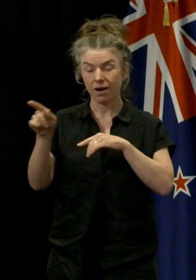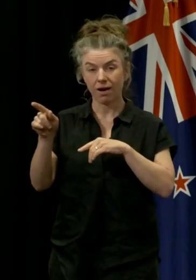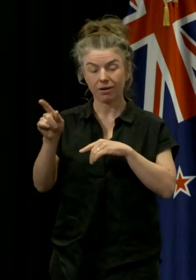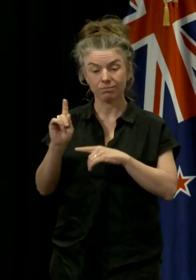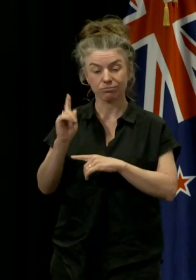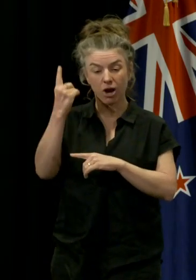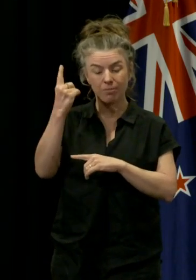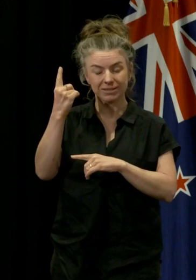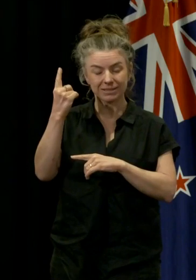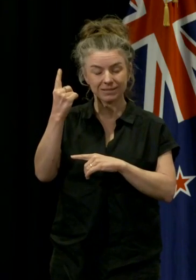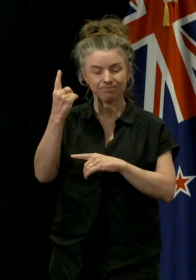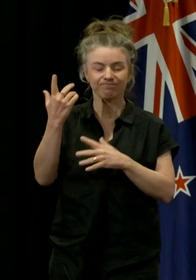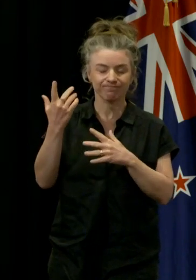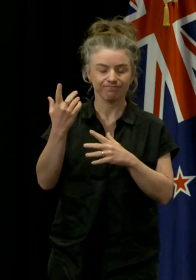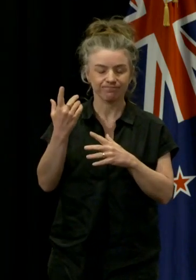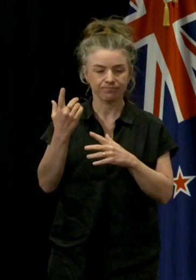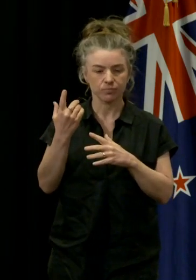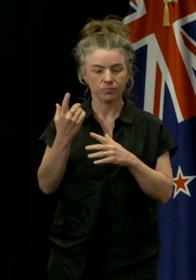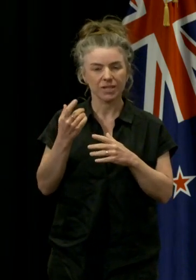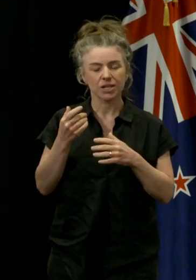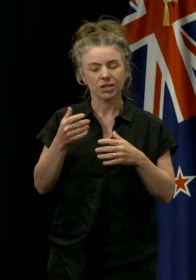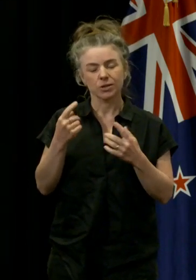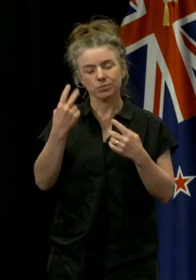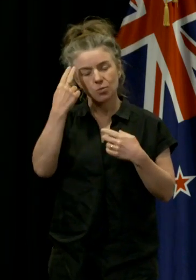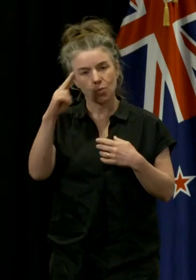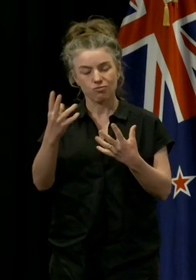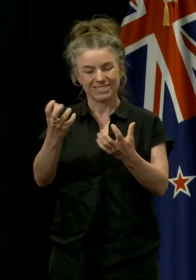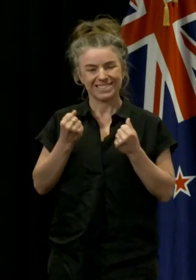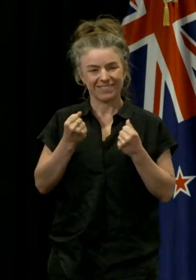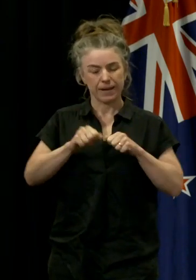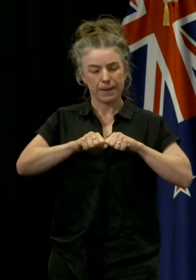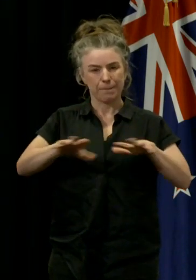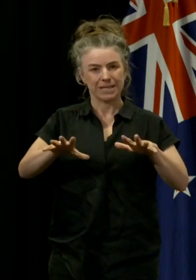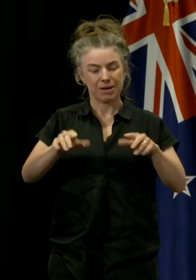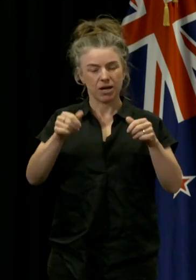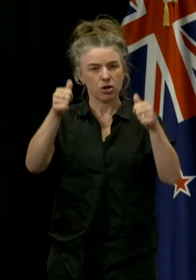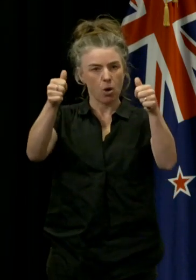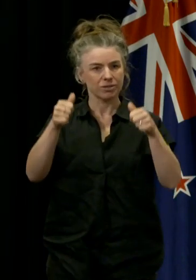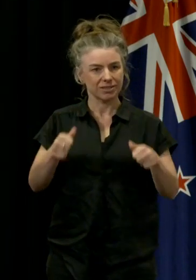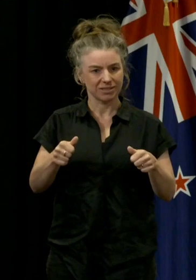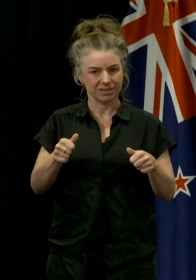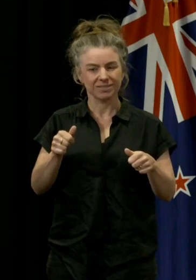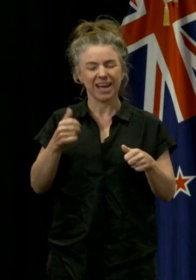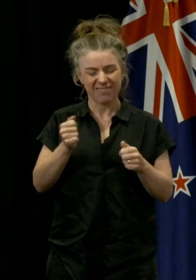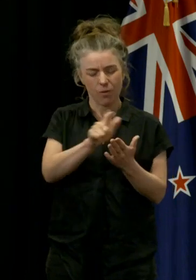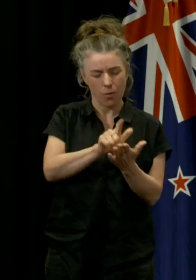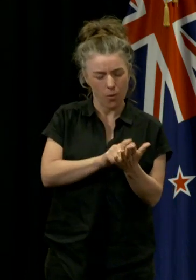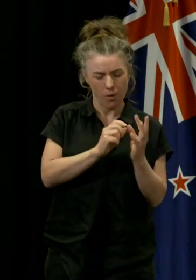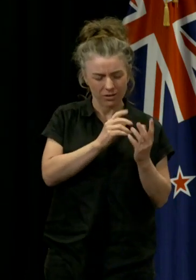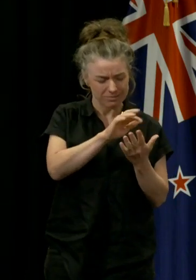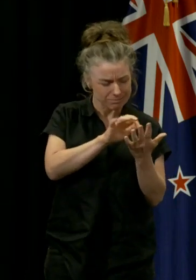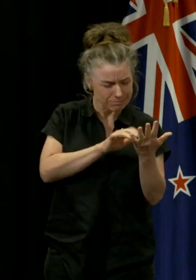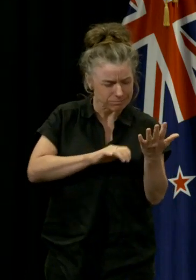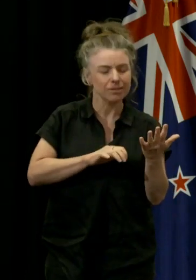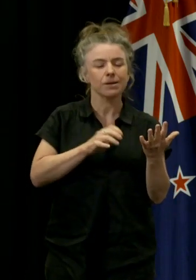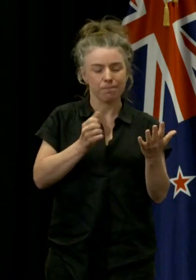the issuing or receiving the epidemic notice that the Prime Minister will be issuing this afternoon. There's a legal requirement for Parliament to receive